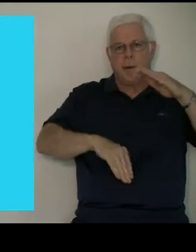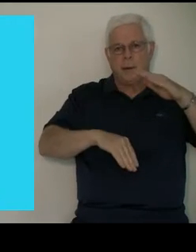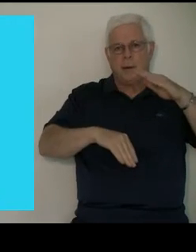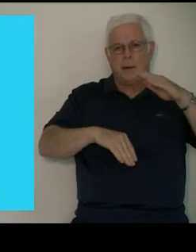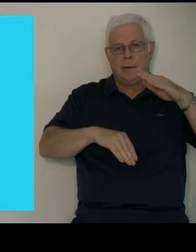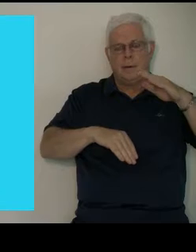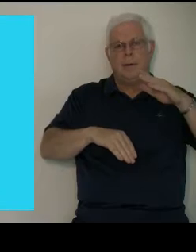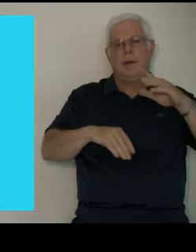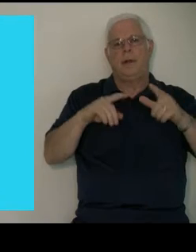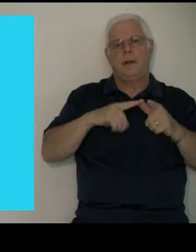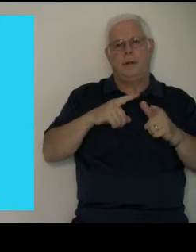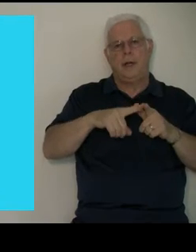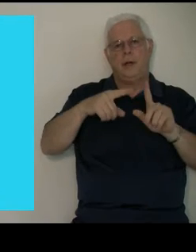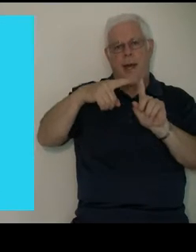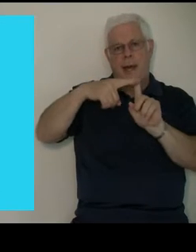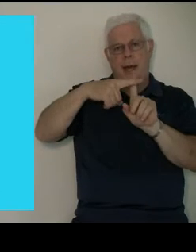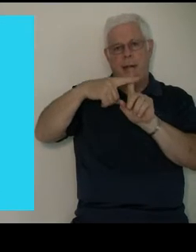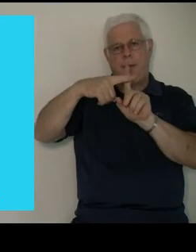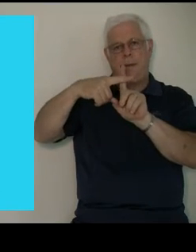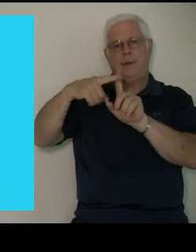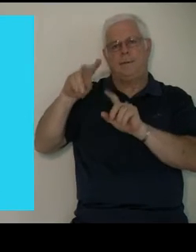smaller, then you add the value.